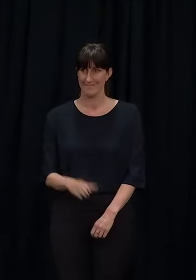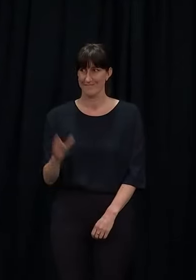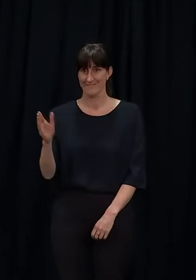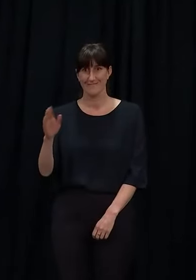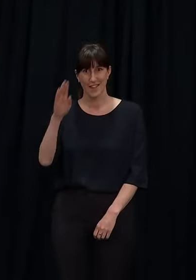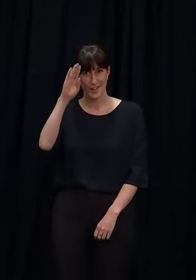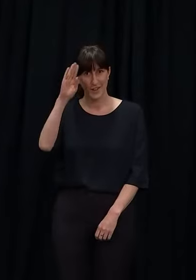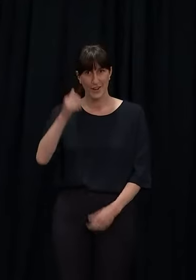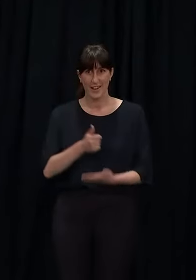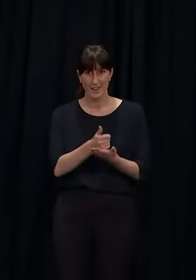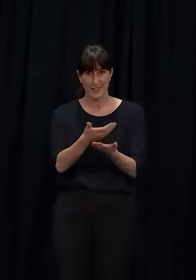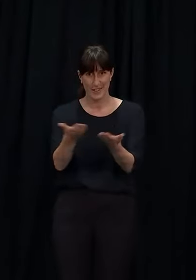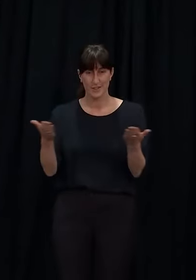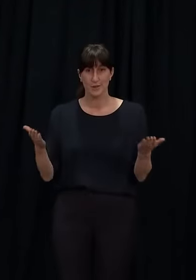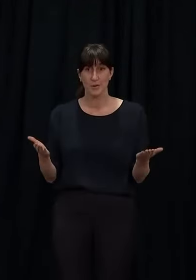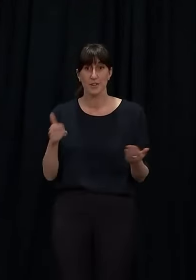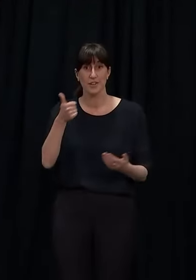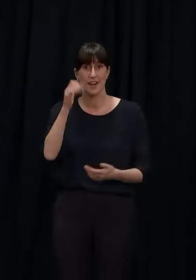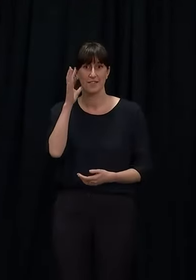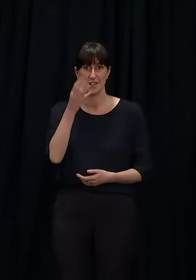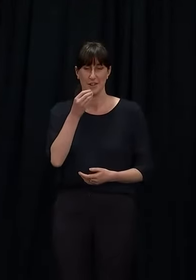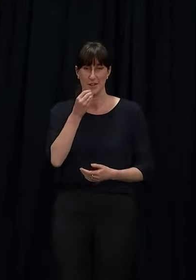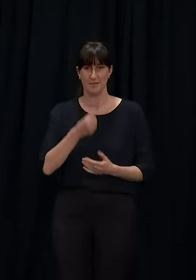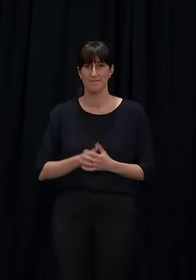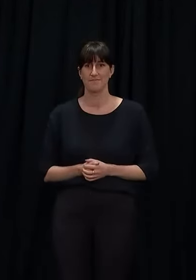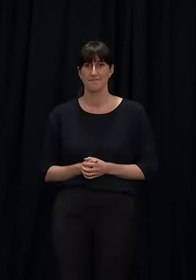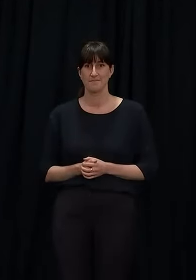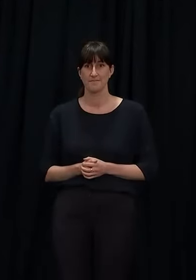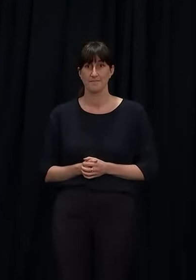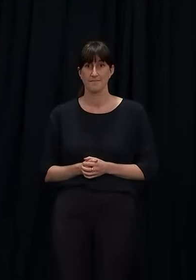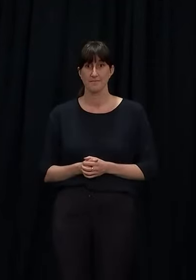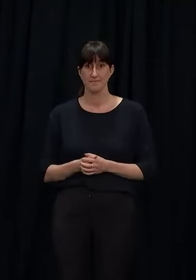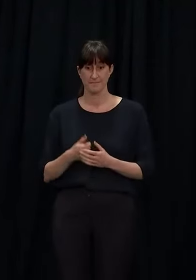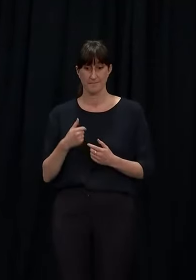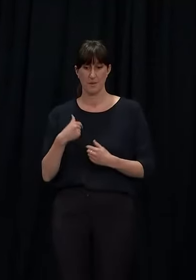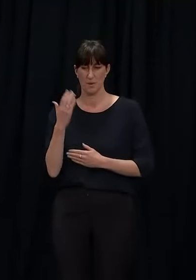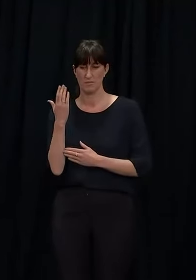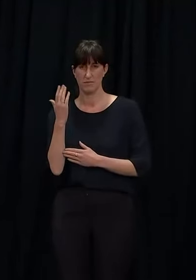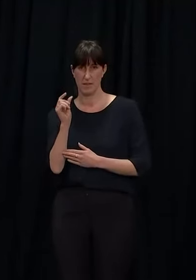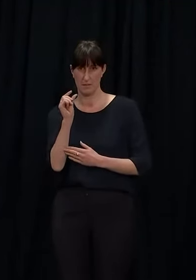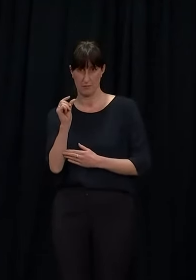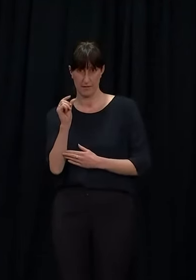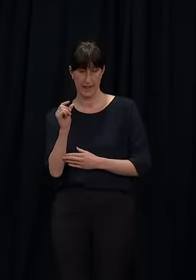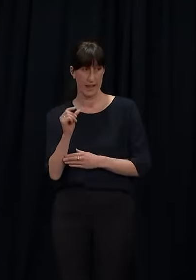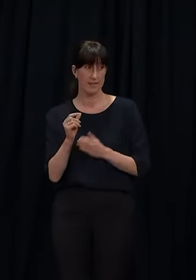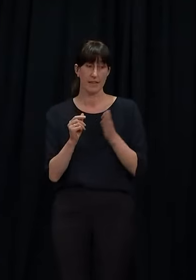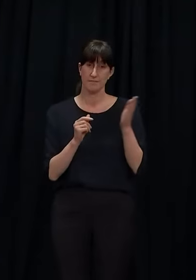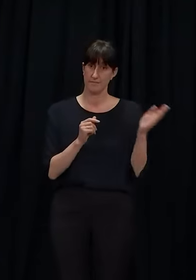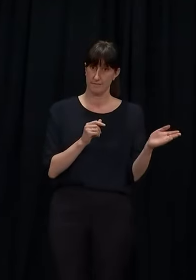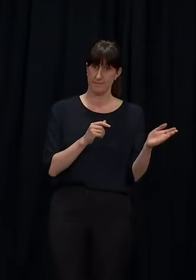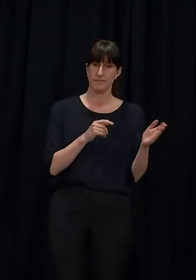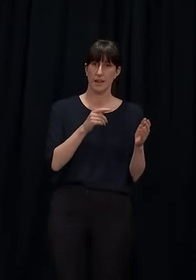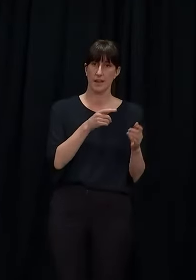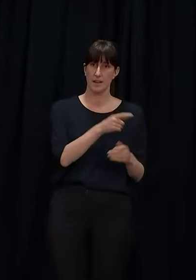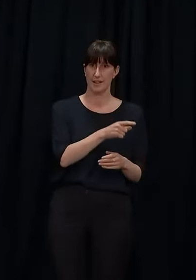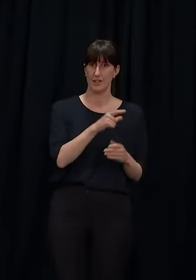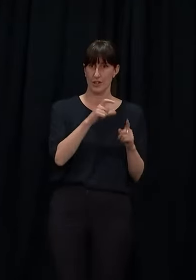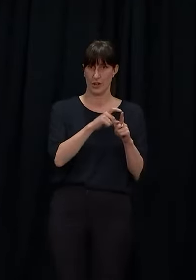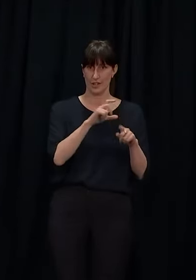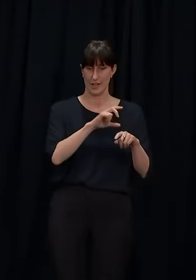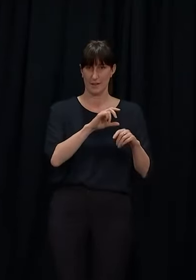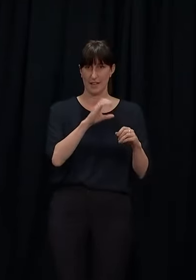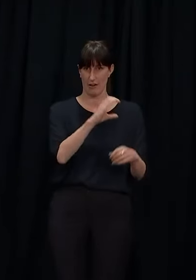koutou katoa. Good afternoon, everyone. Before I hand over to Dr. McElnay, I thought I'd share some good